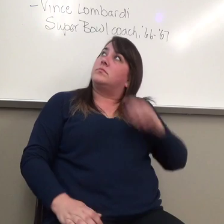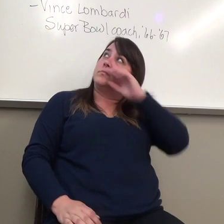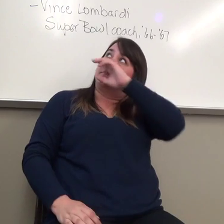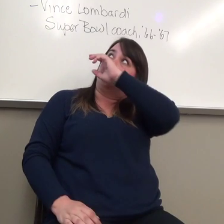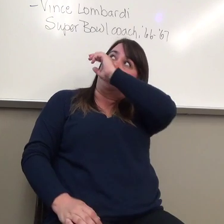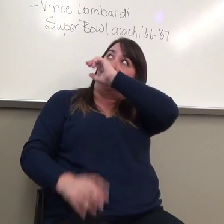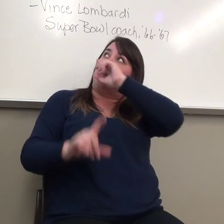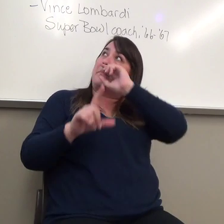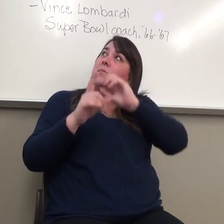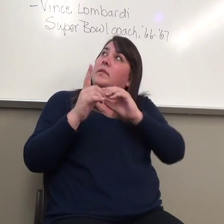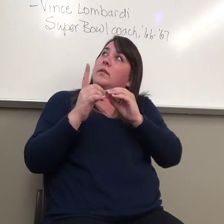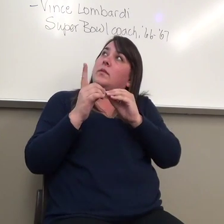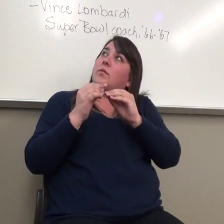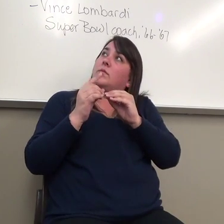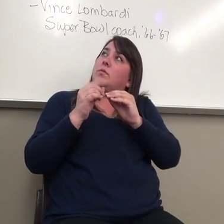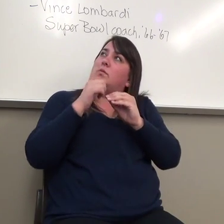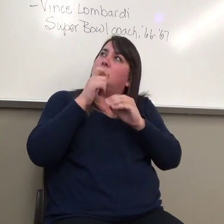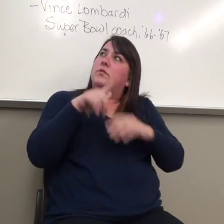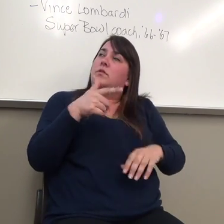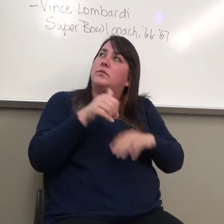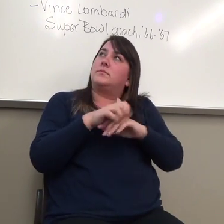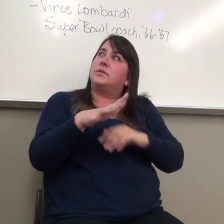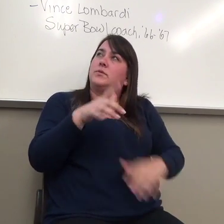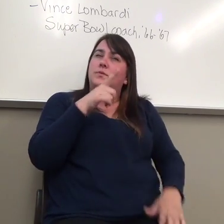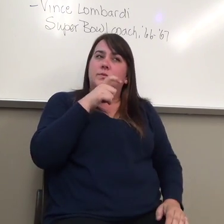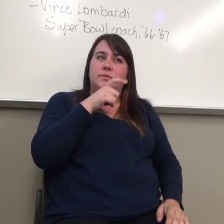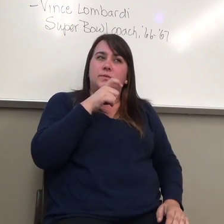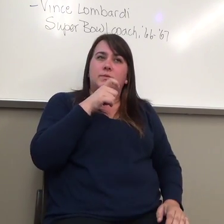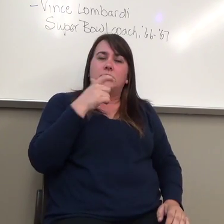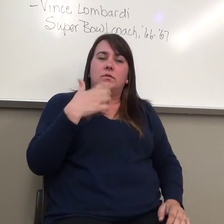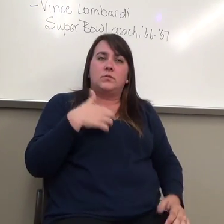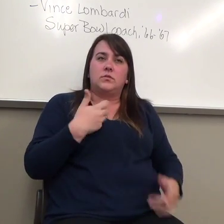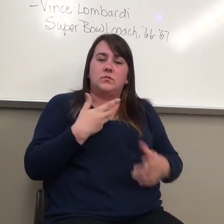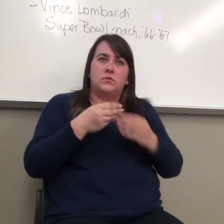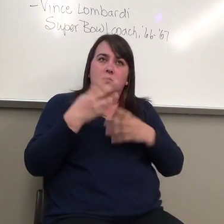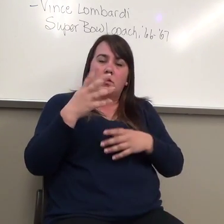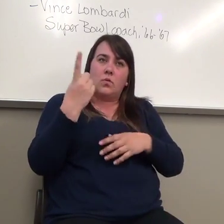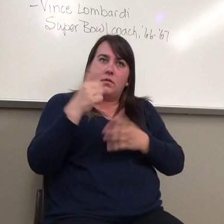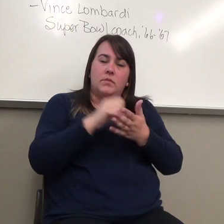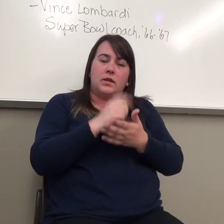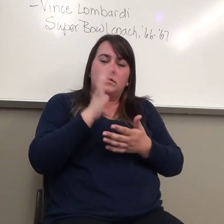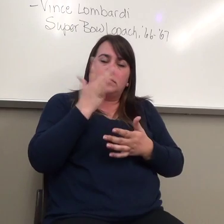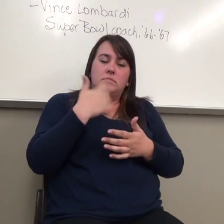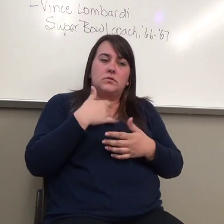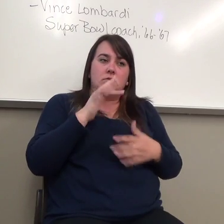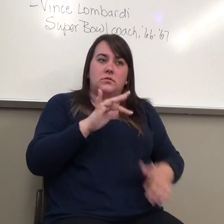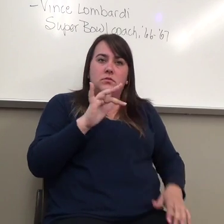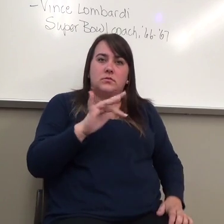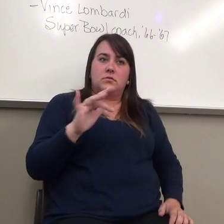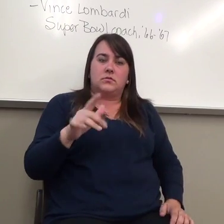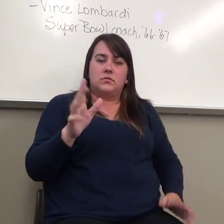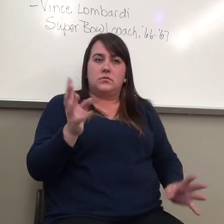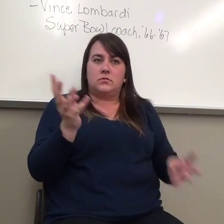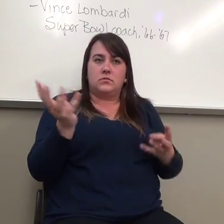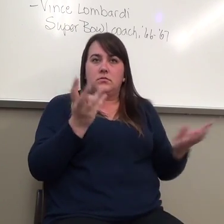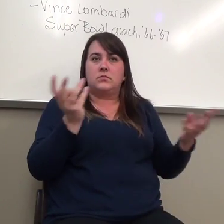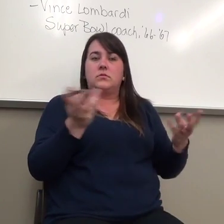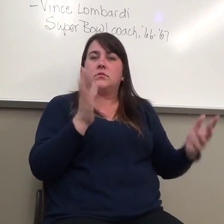then, so I wish they would have this all on one page. That's my own problem. Okay, so